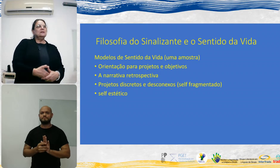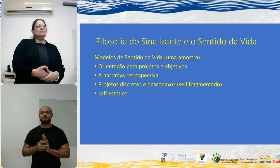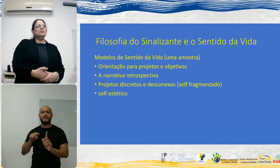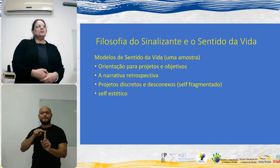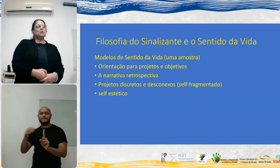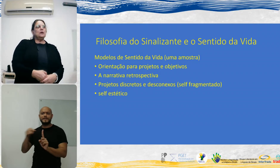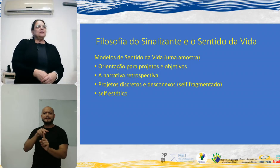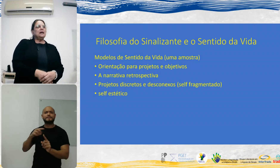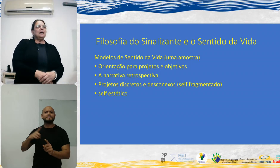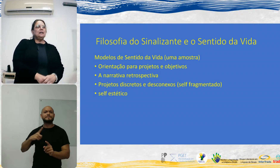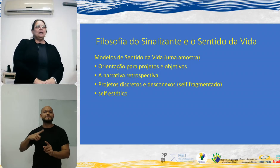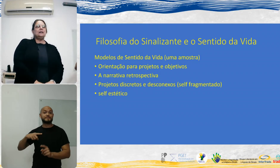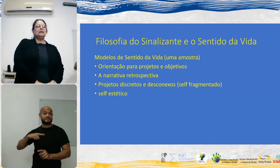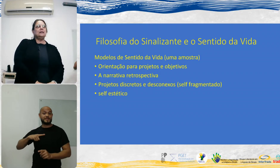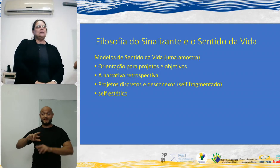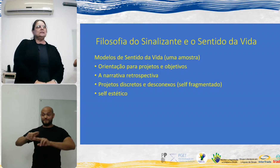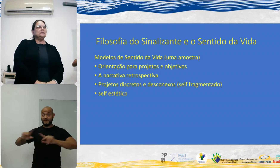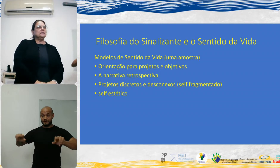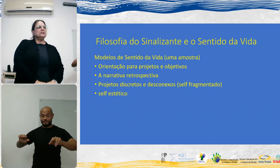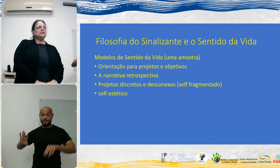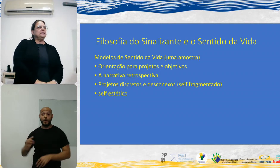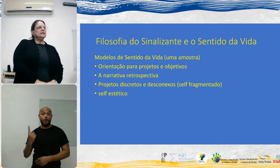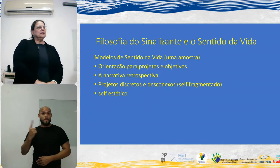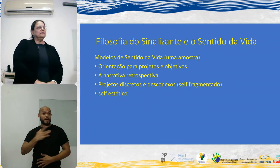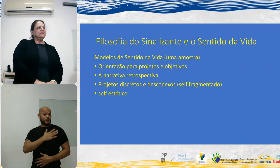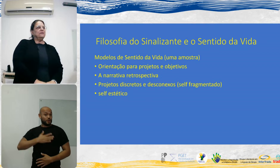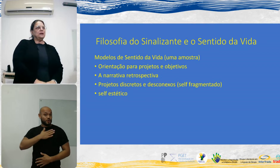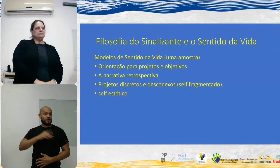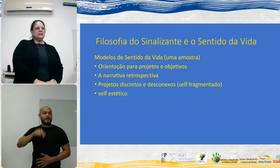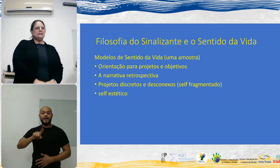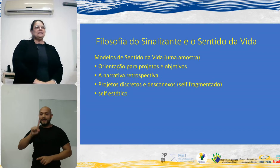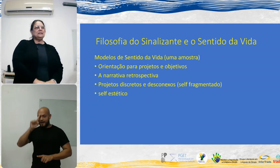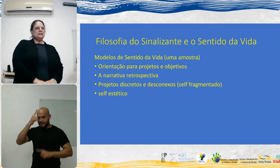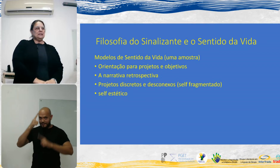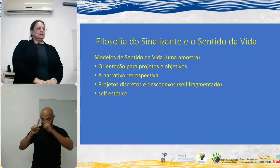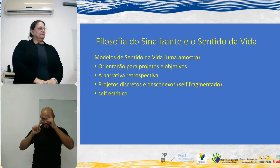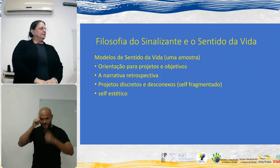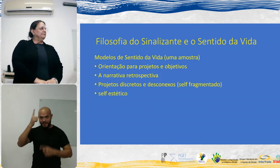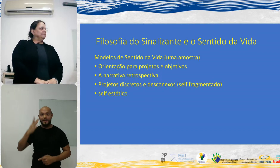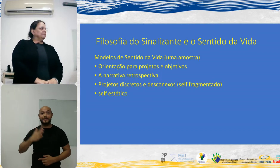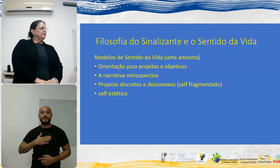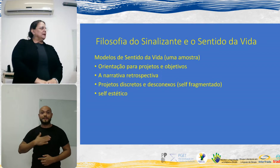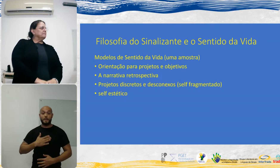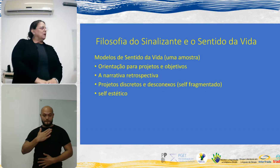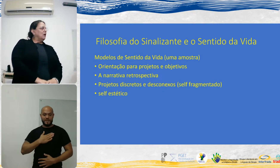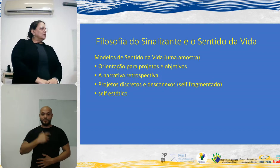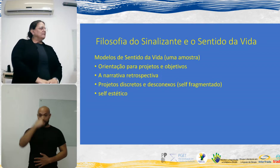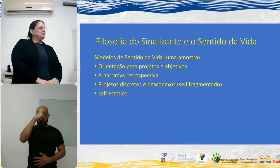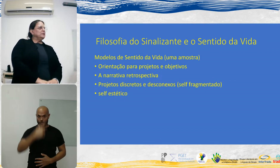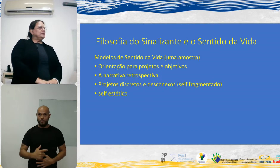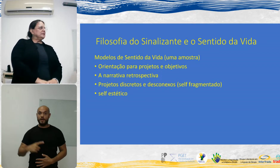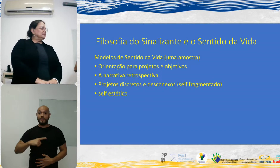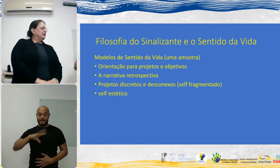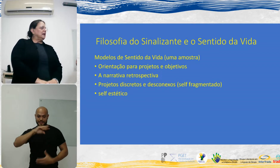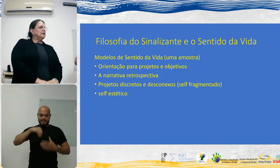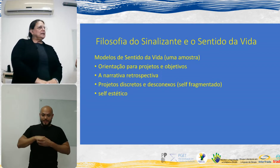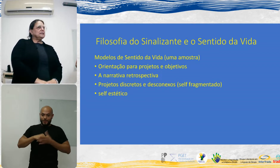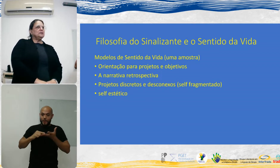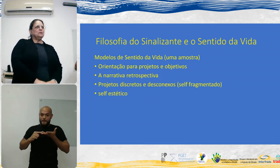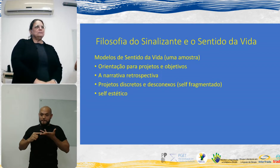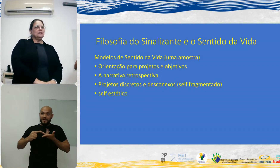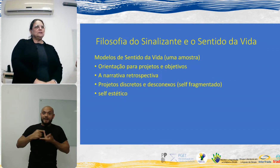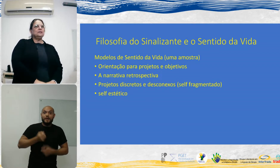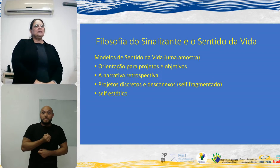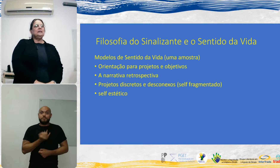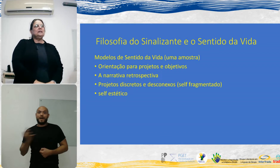perspectives. But one that I like is this idea of a fragmented self. And part of the reason I like it